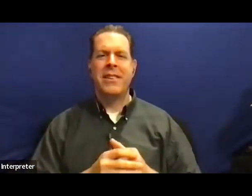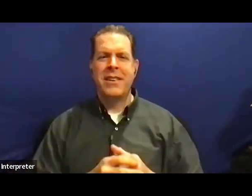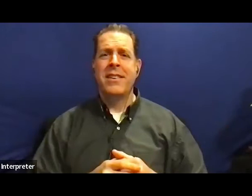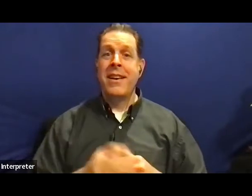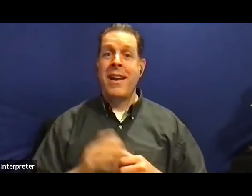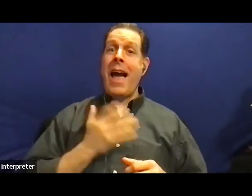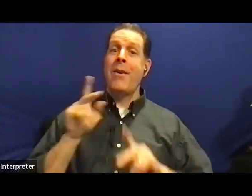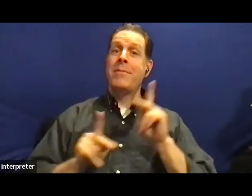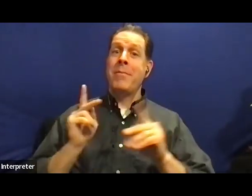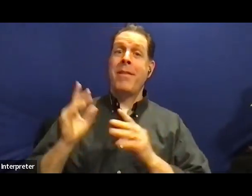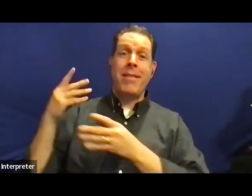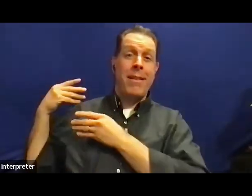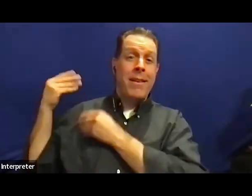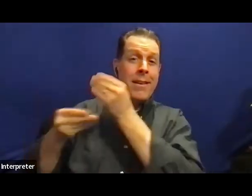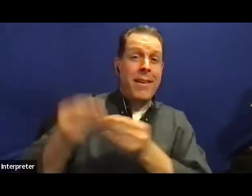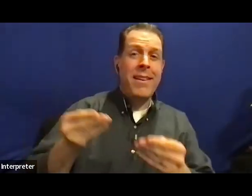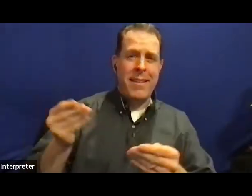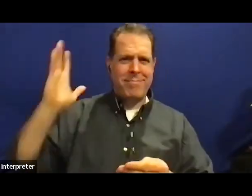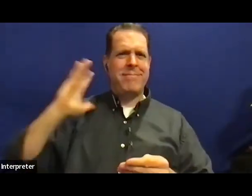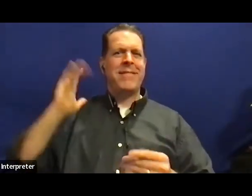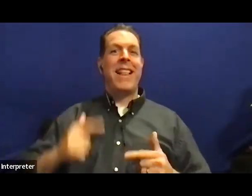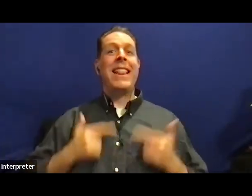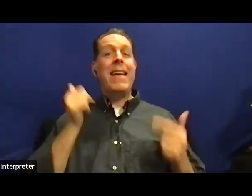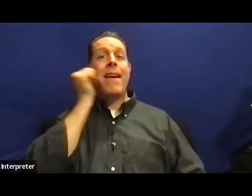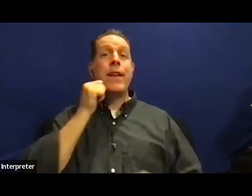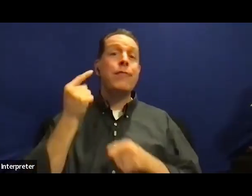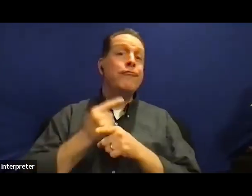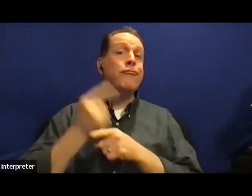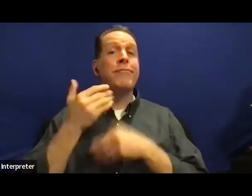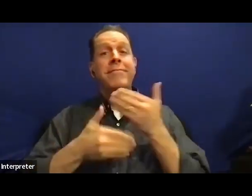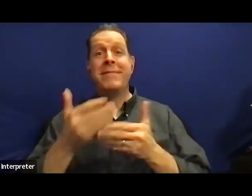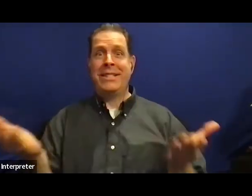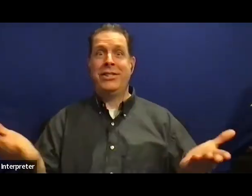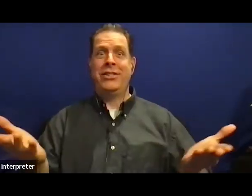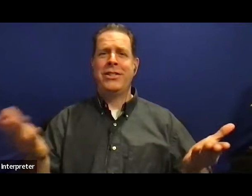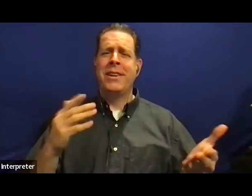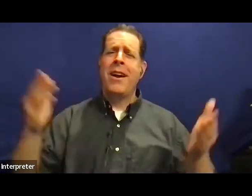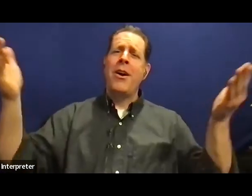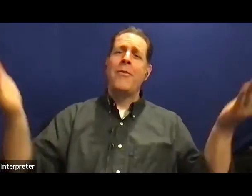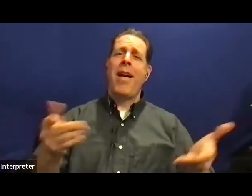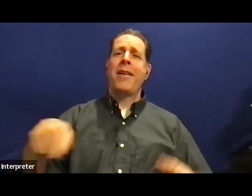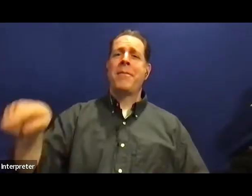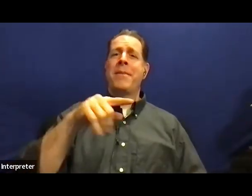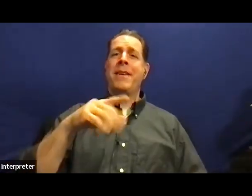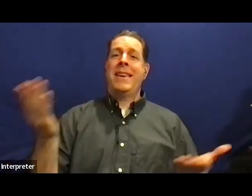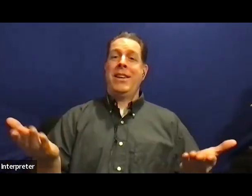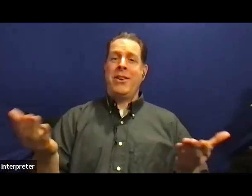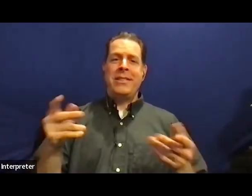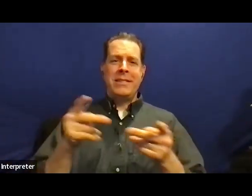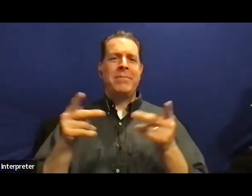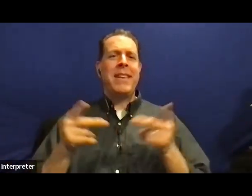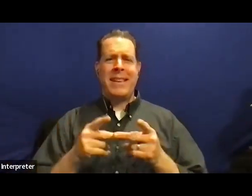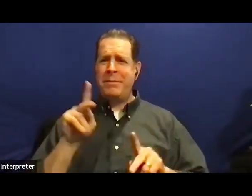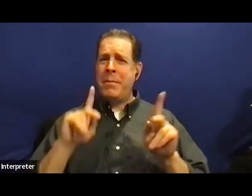have lived their everyday lives here. So I want to welcome you to this place that our people have